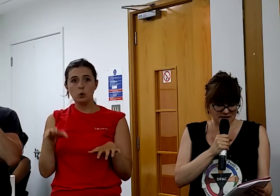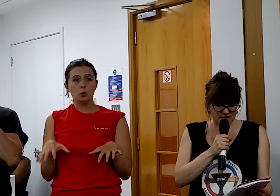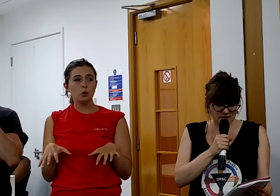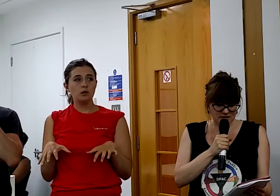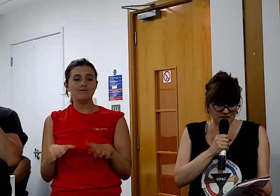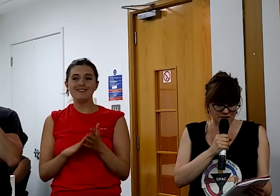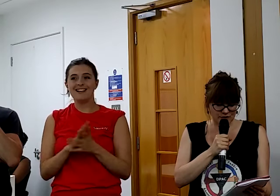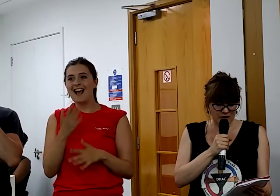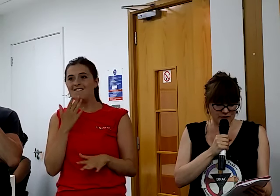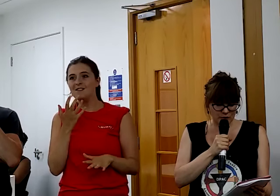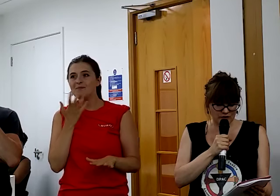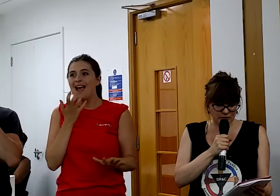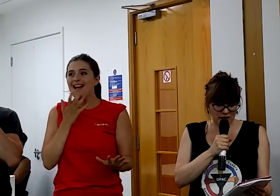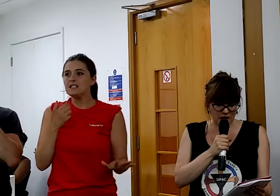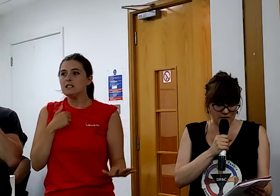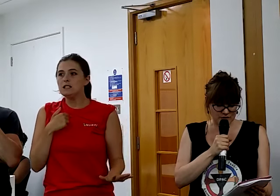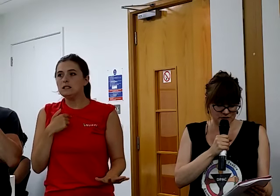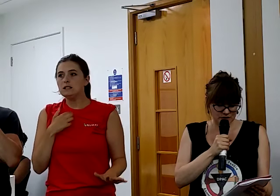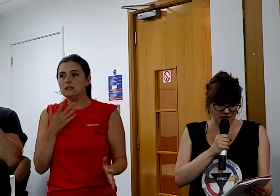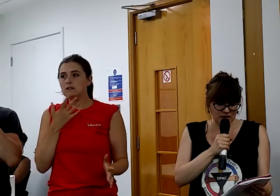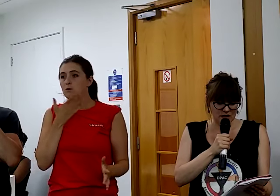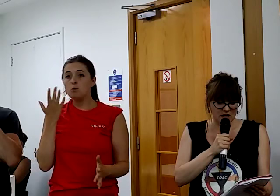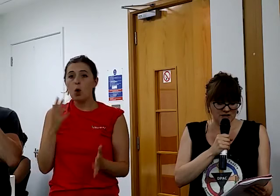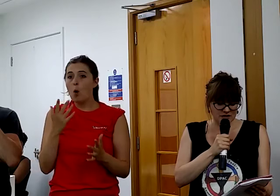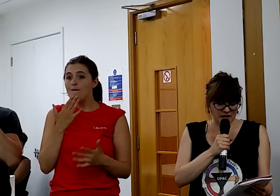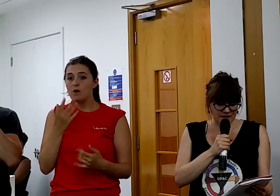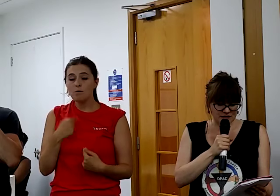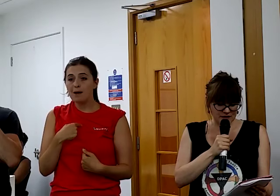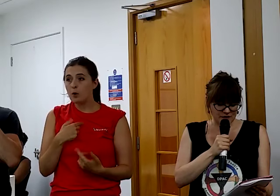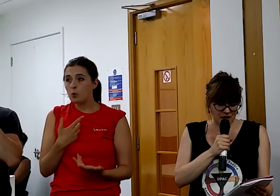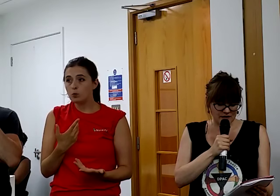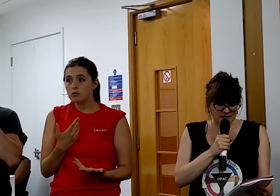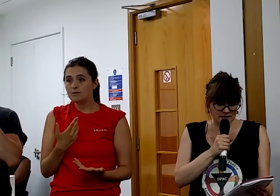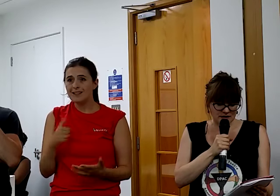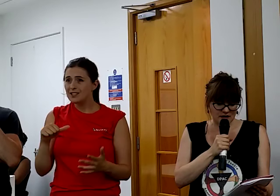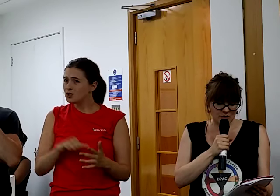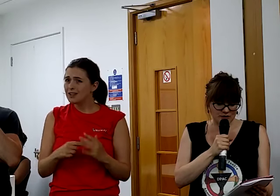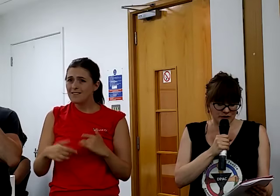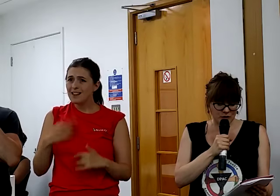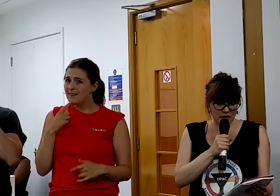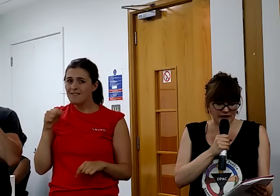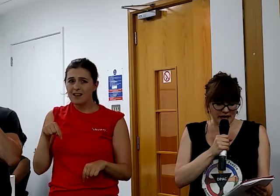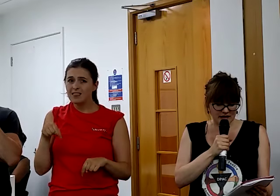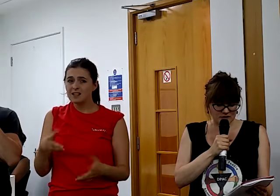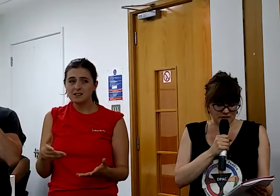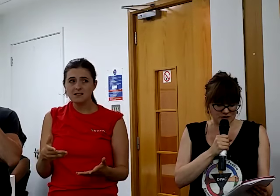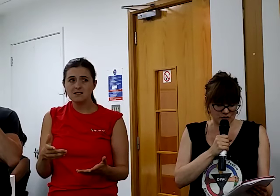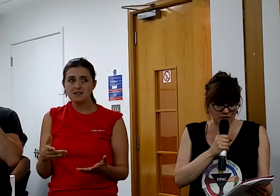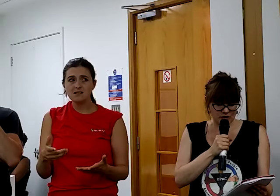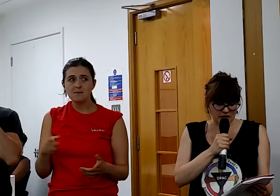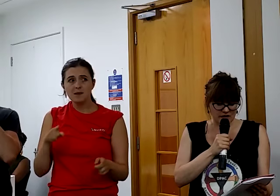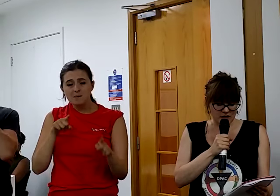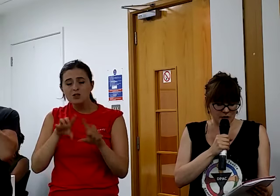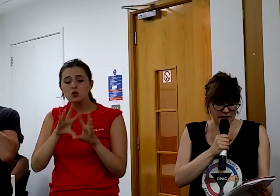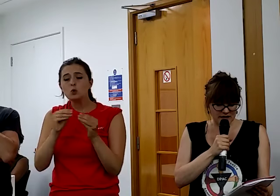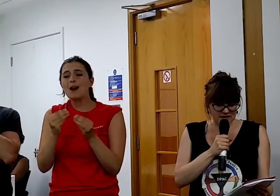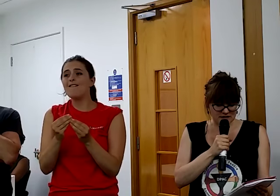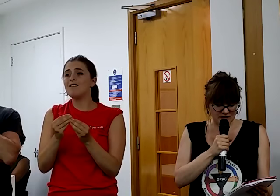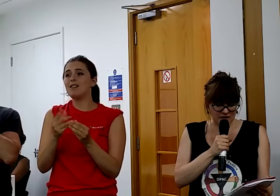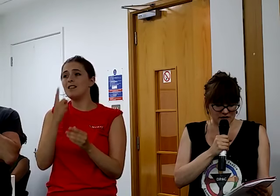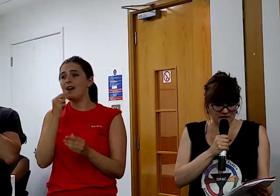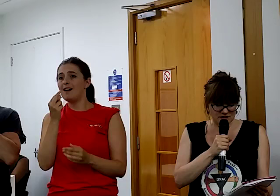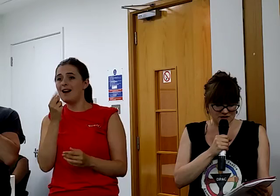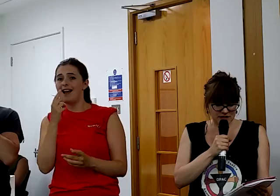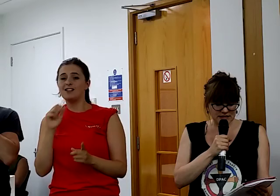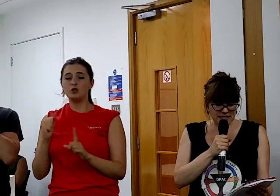to numerous accidents through no fault of my own. I shouldn't have to live like this, and I'm doing all I can to ensure that no one